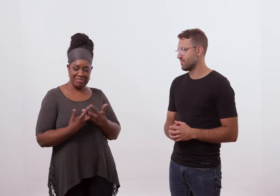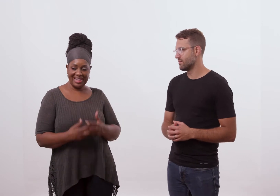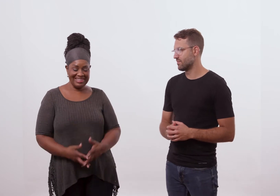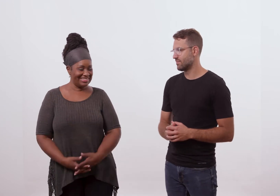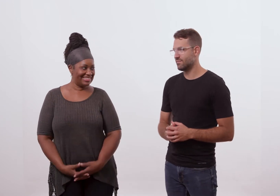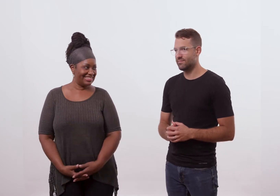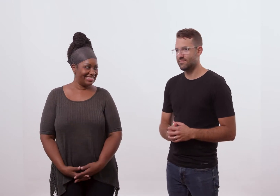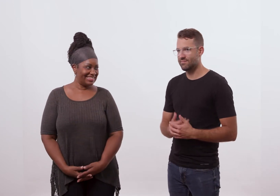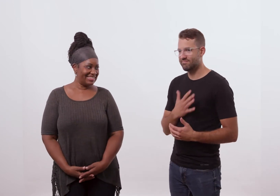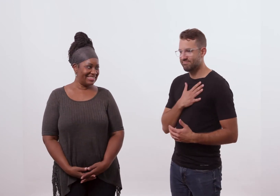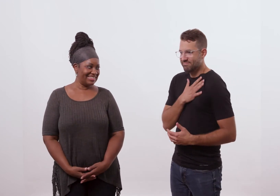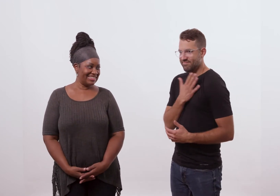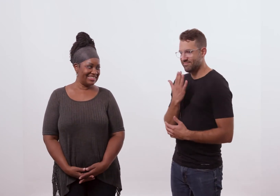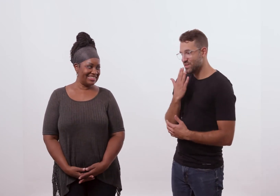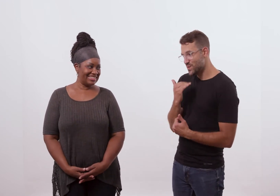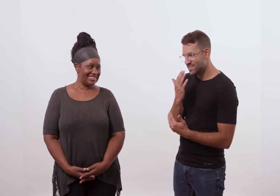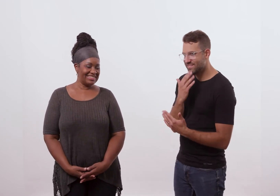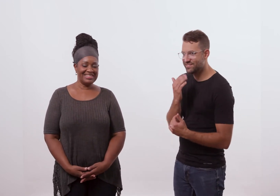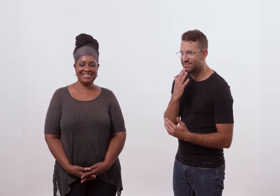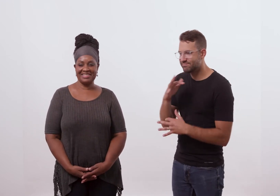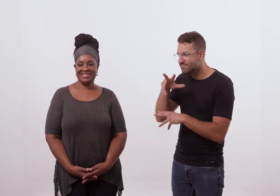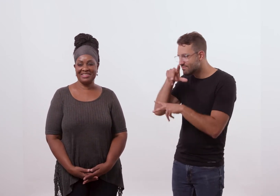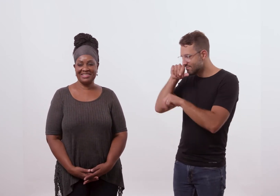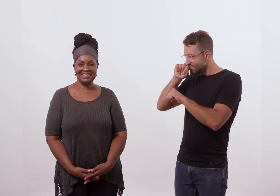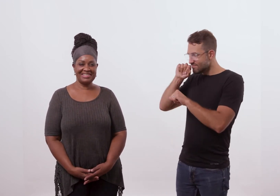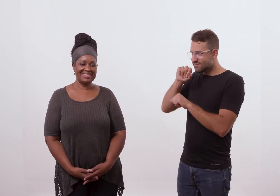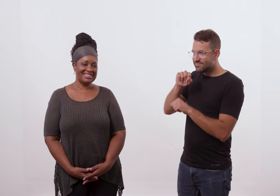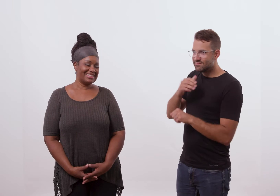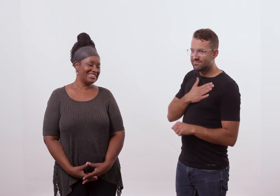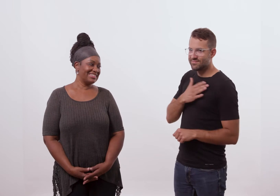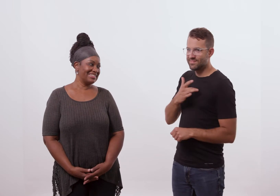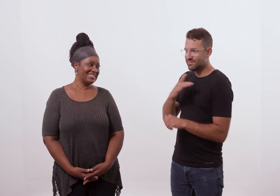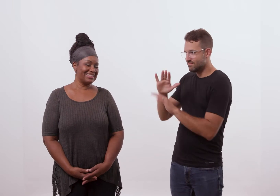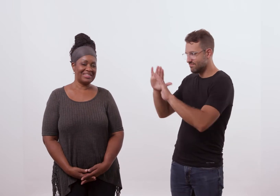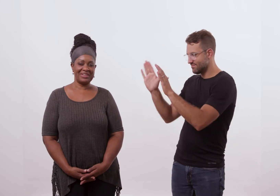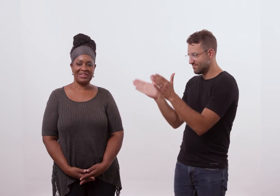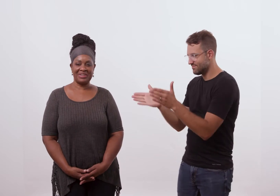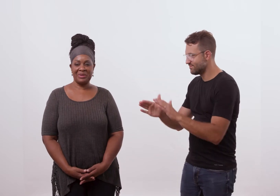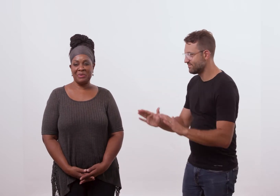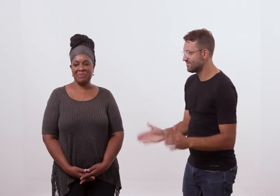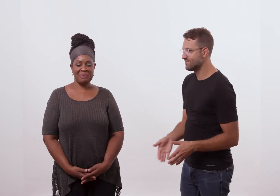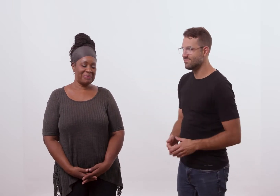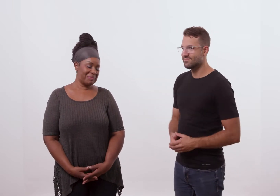So sweet. Your scent, the feel of you.